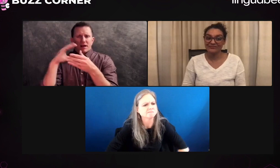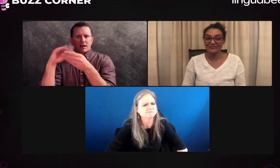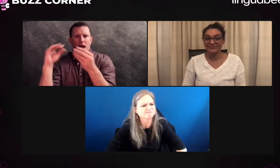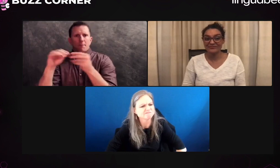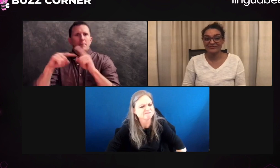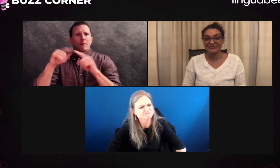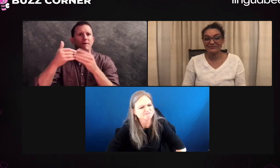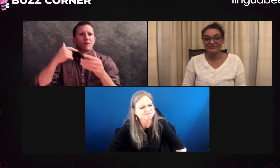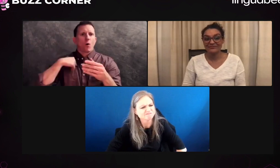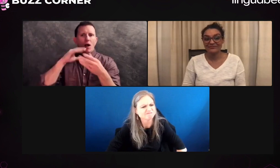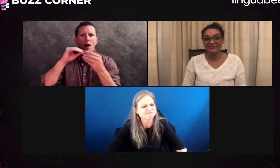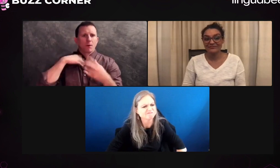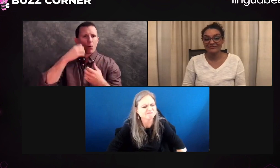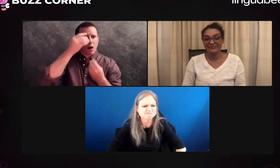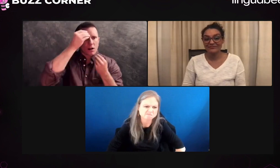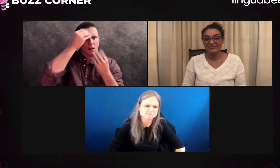imperative.